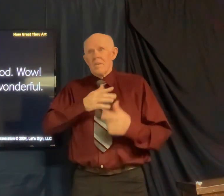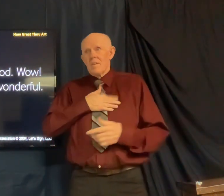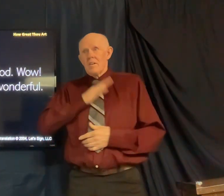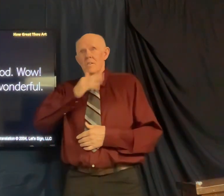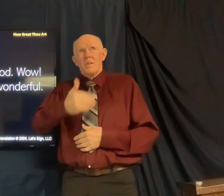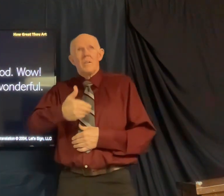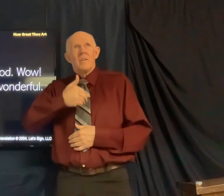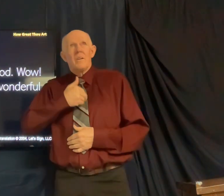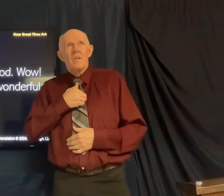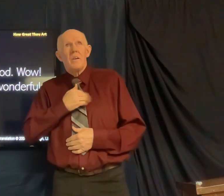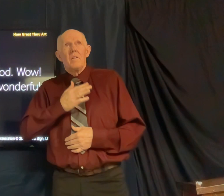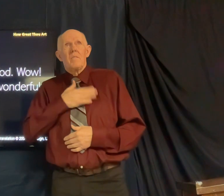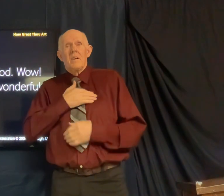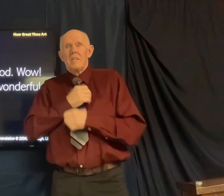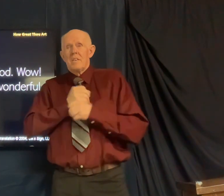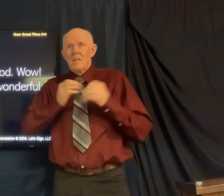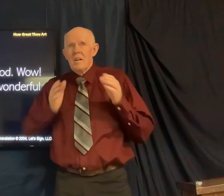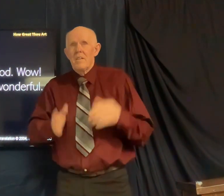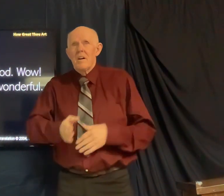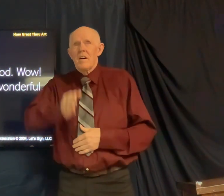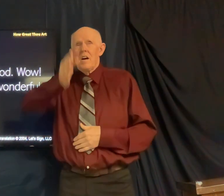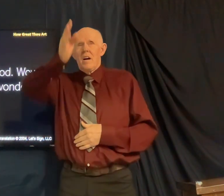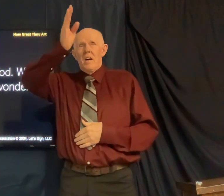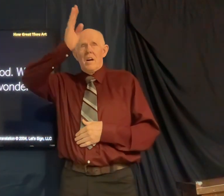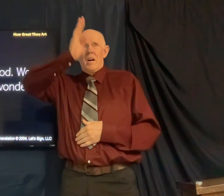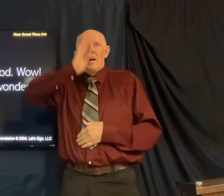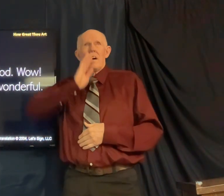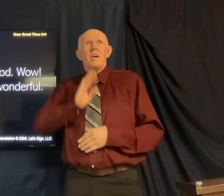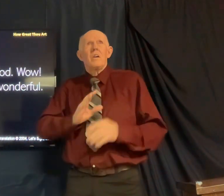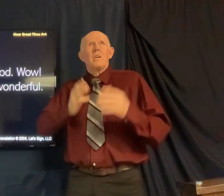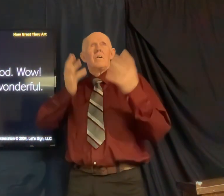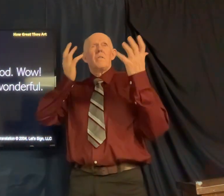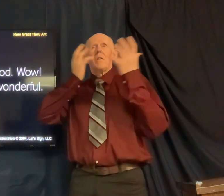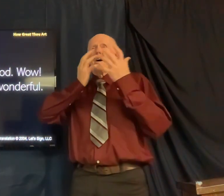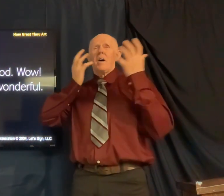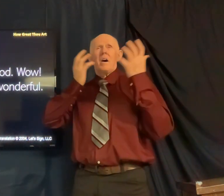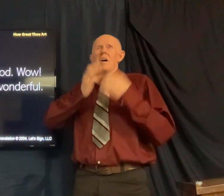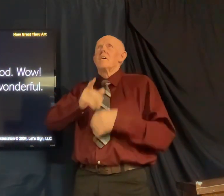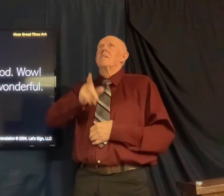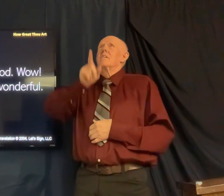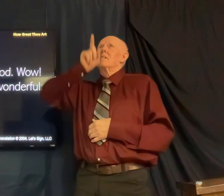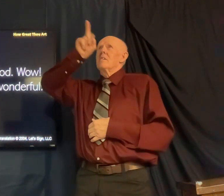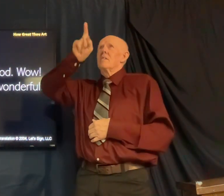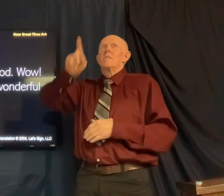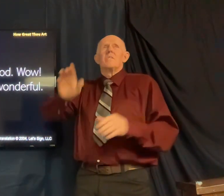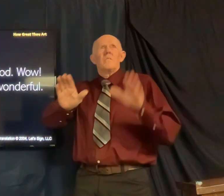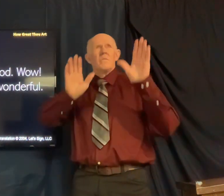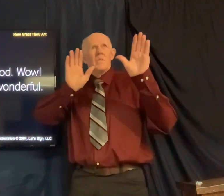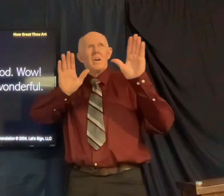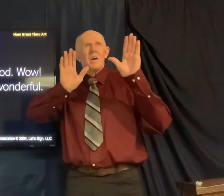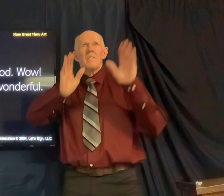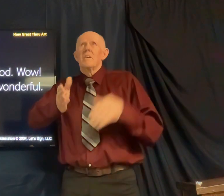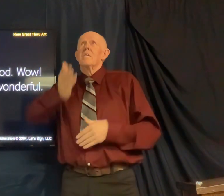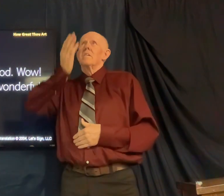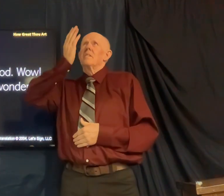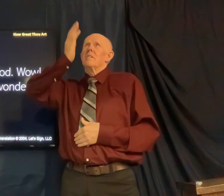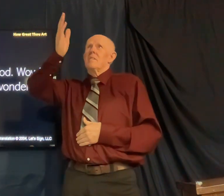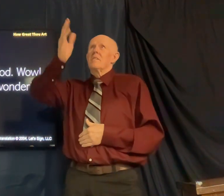In my soul, my Savior God, wow, you are so wonderful. You are